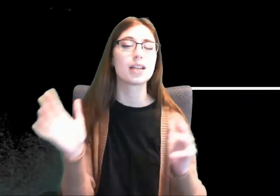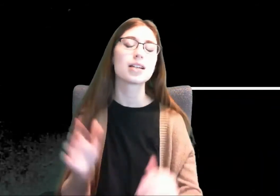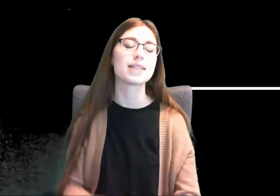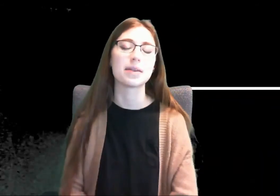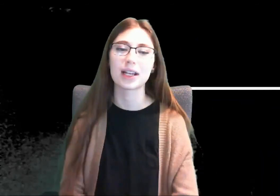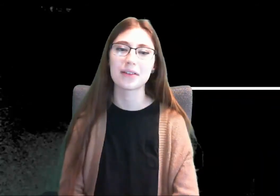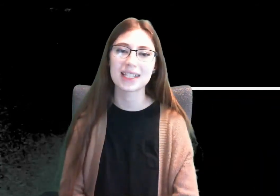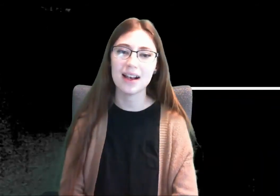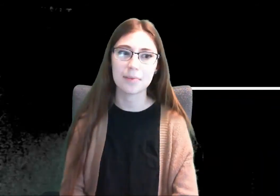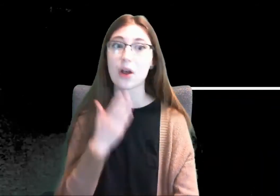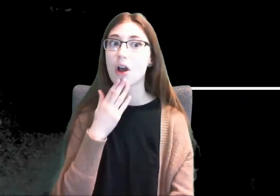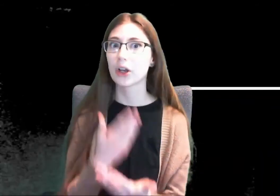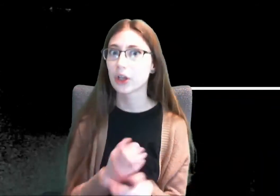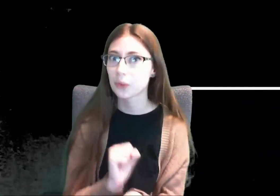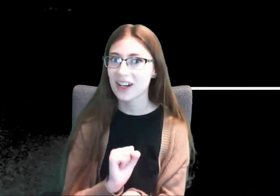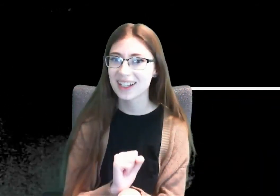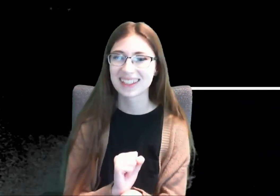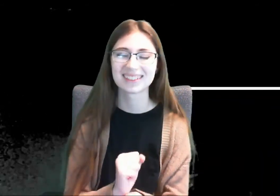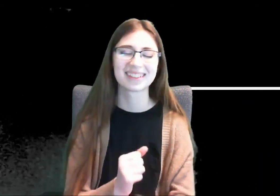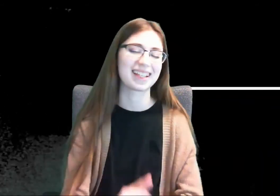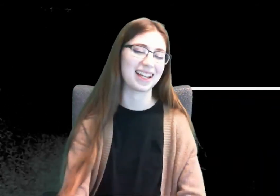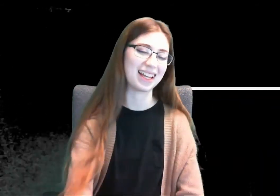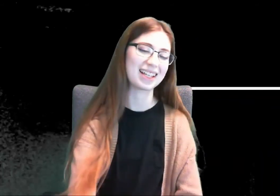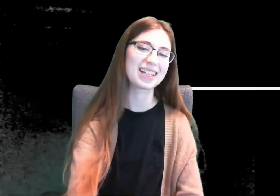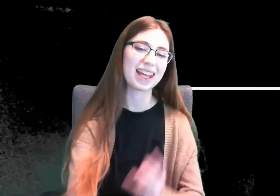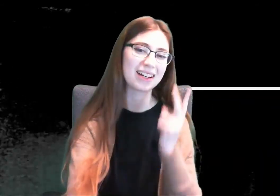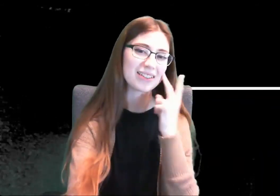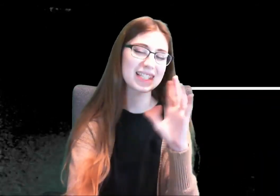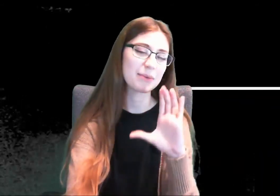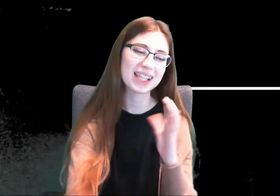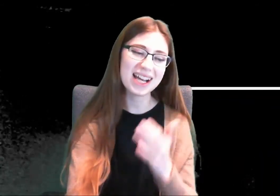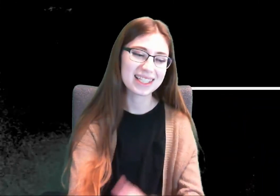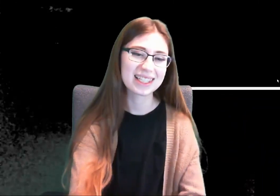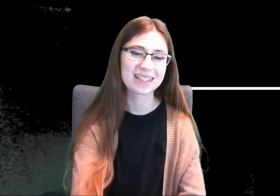see where you end up. Good work. I'll see you in class.